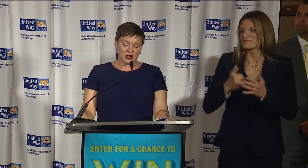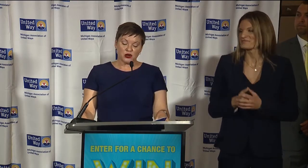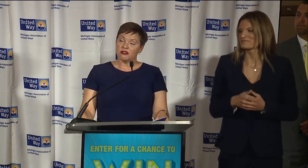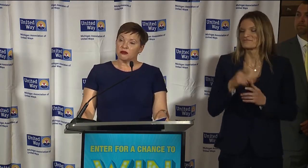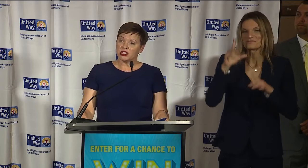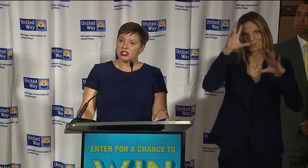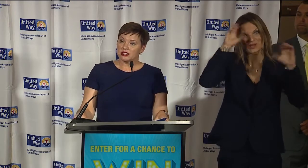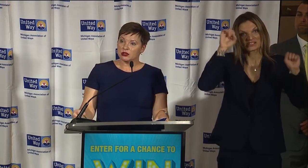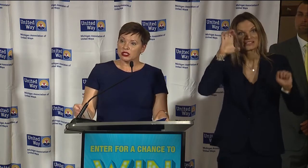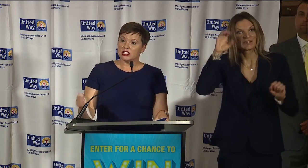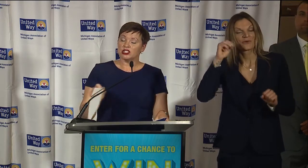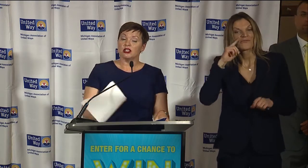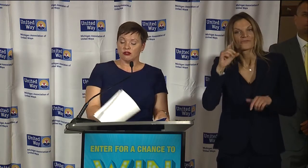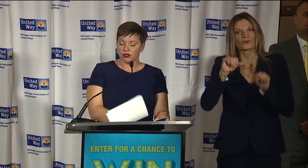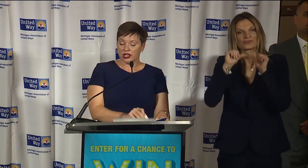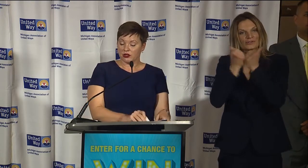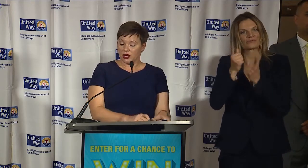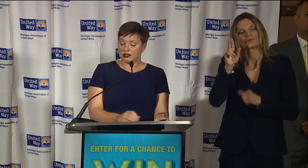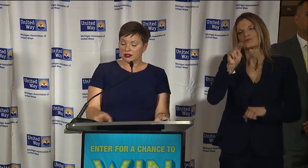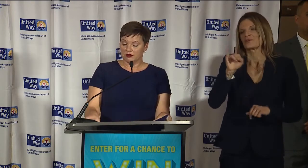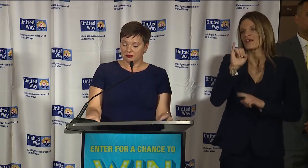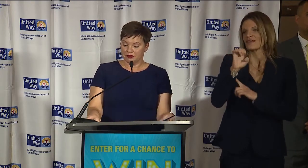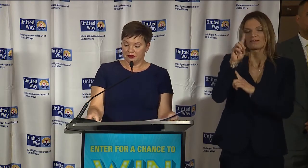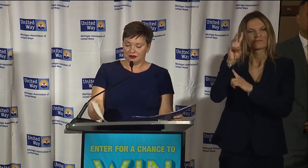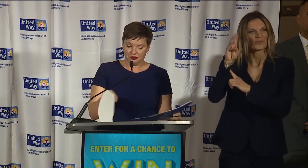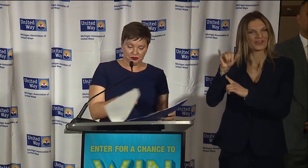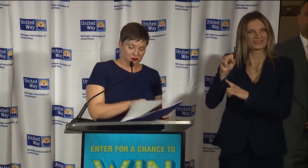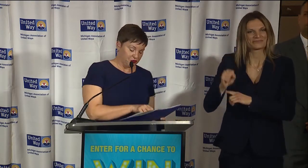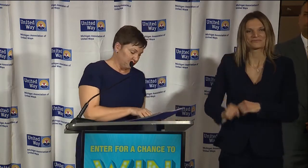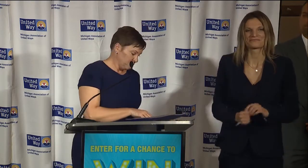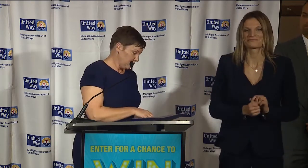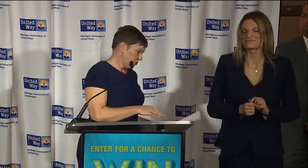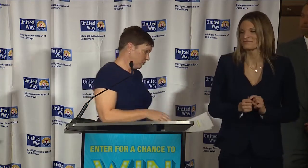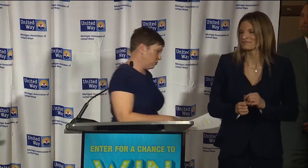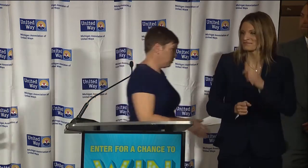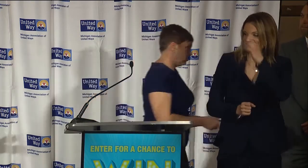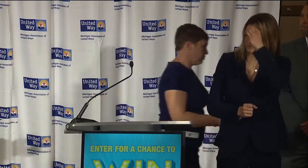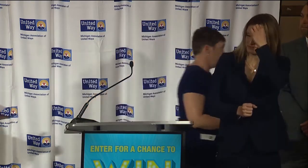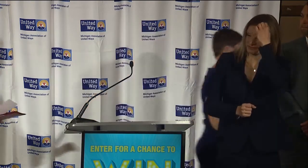and CEO of the Michigan Association of United Ways.